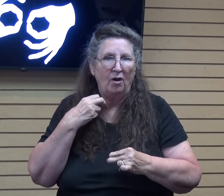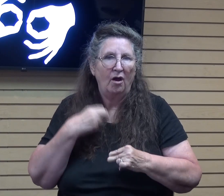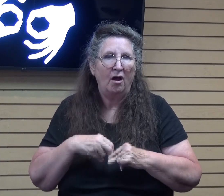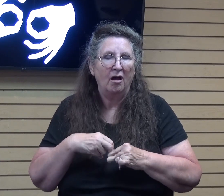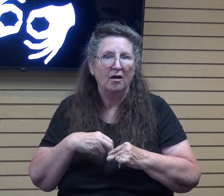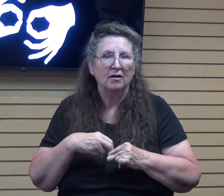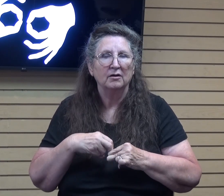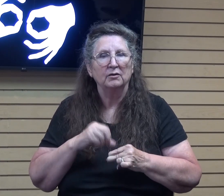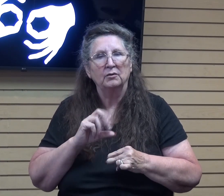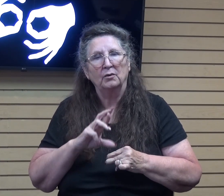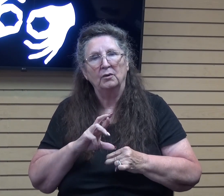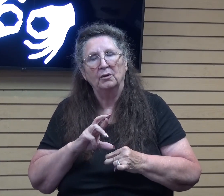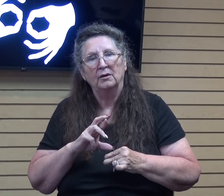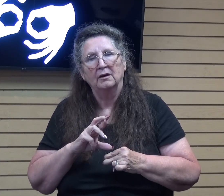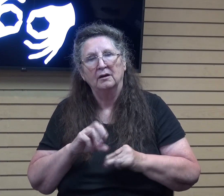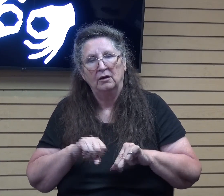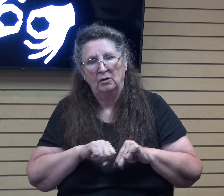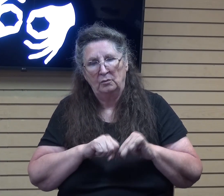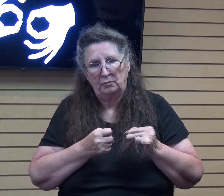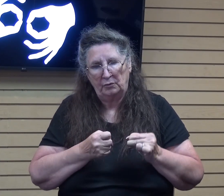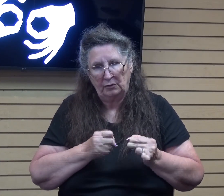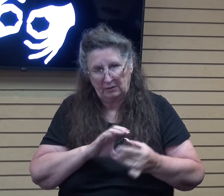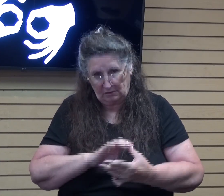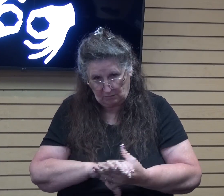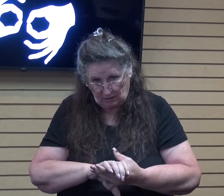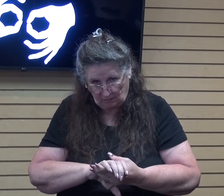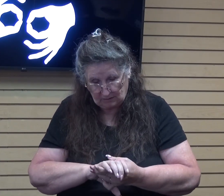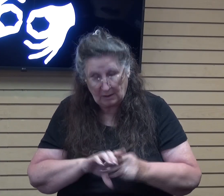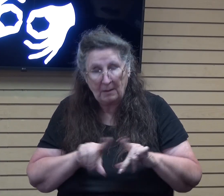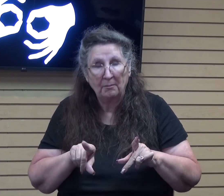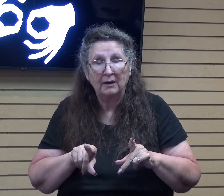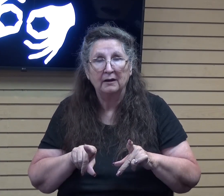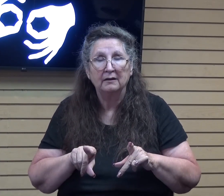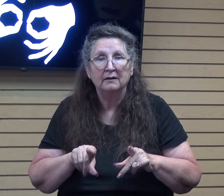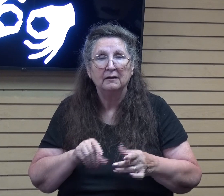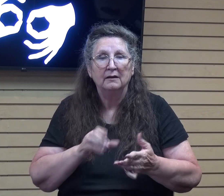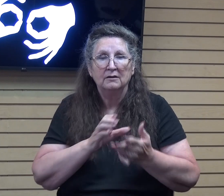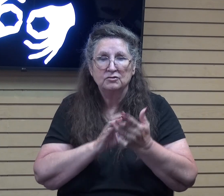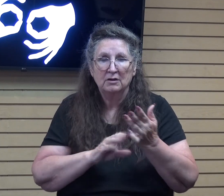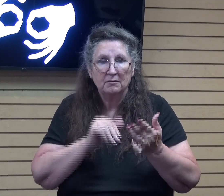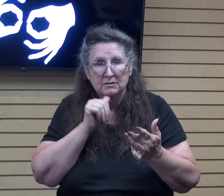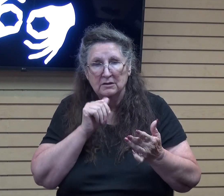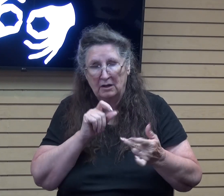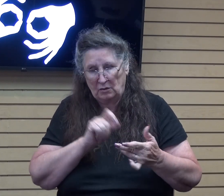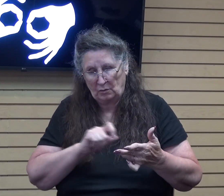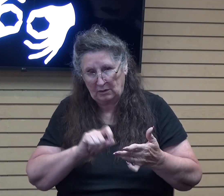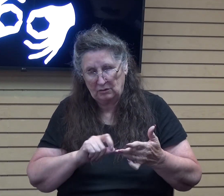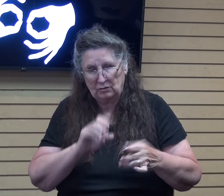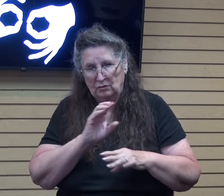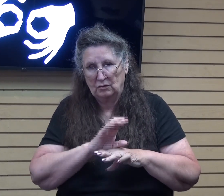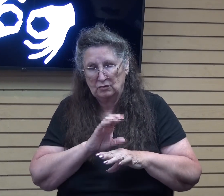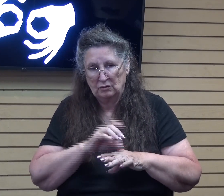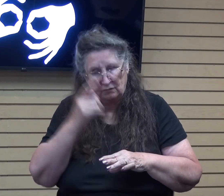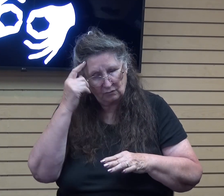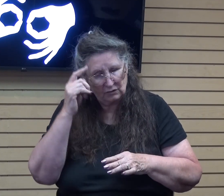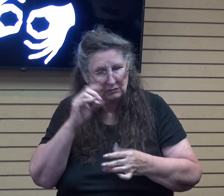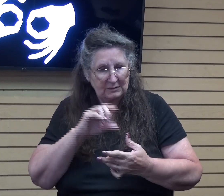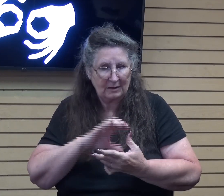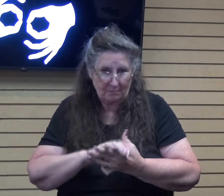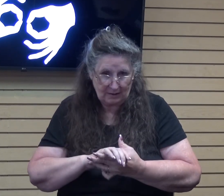even broken and failing marriages. However, the chapter wasn't written to the church with this specific idea in mind.